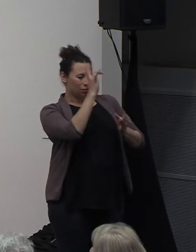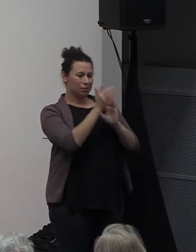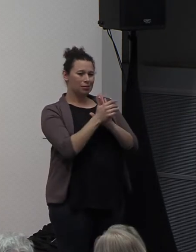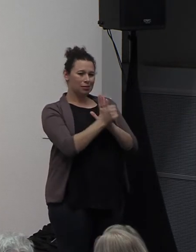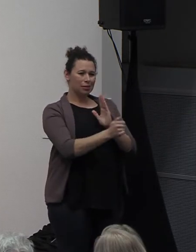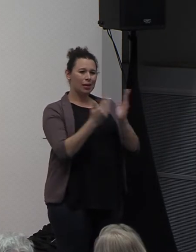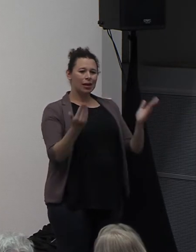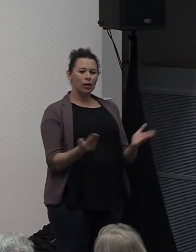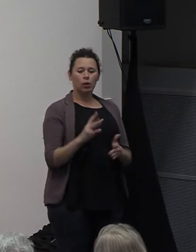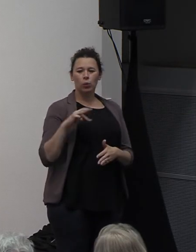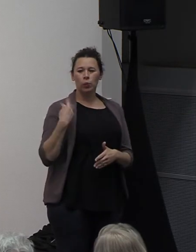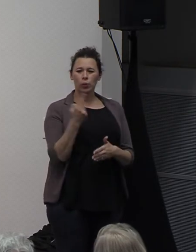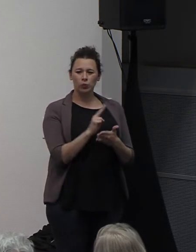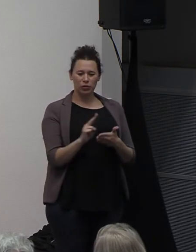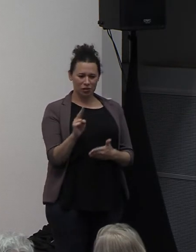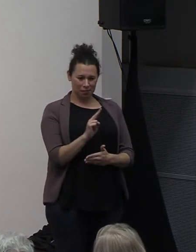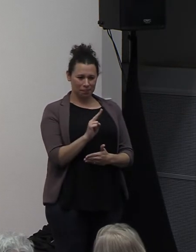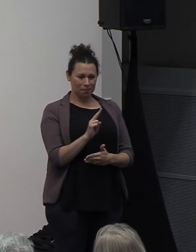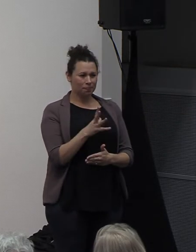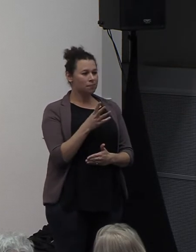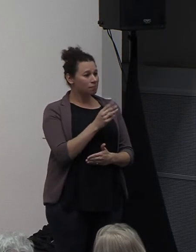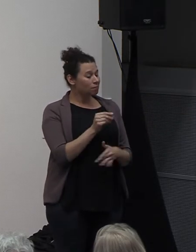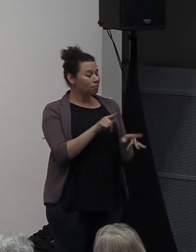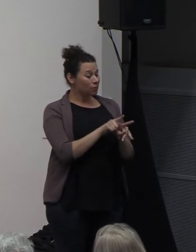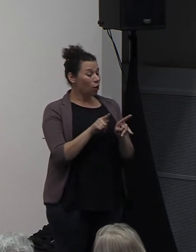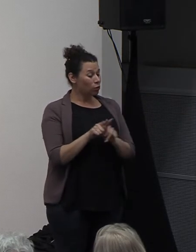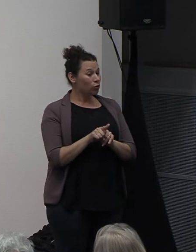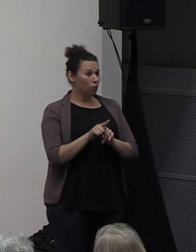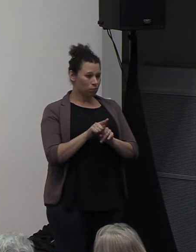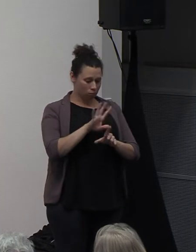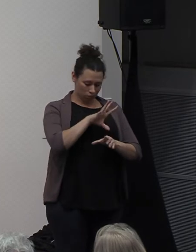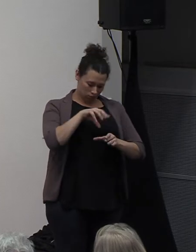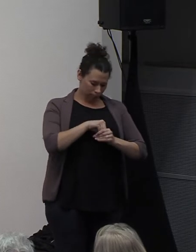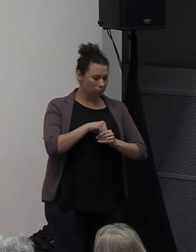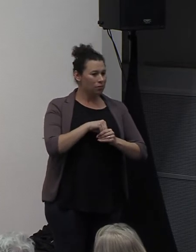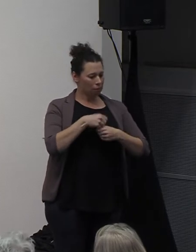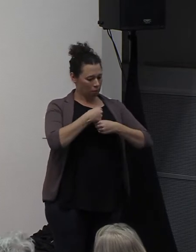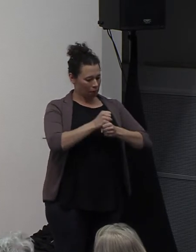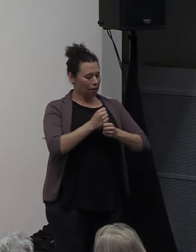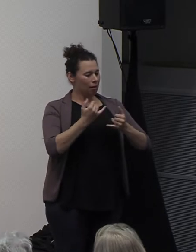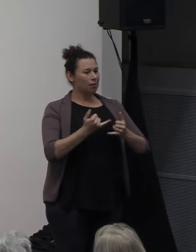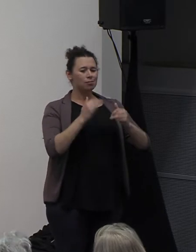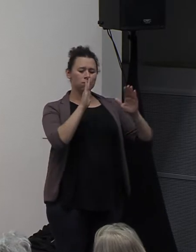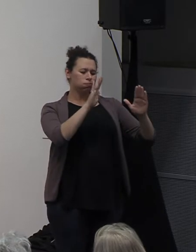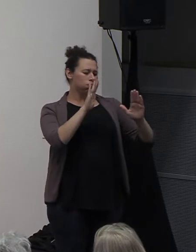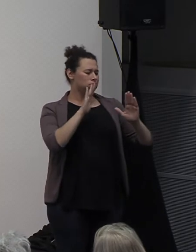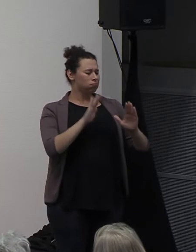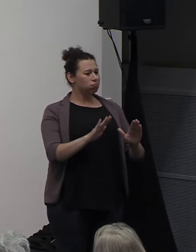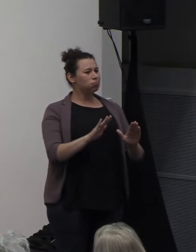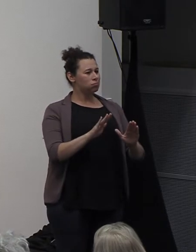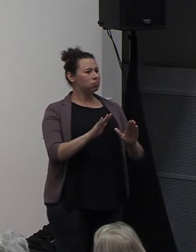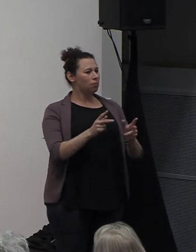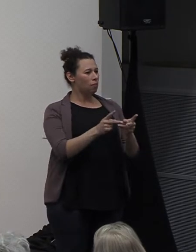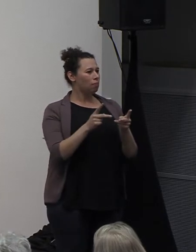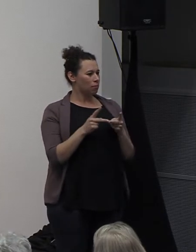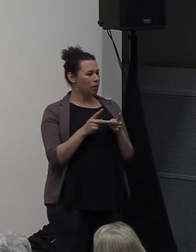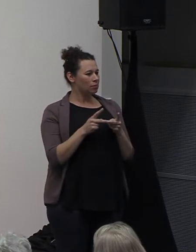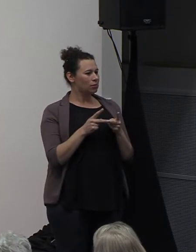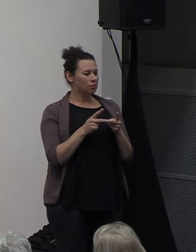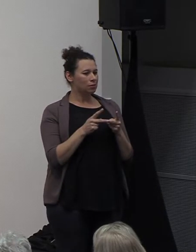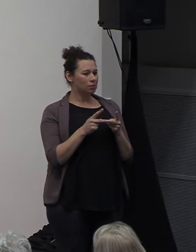to Washington University and played a considerable role in making it the outstanding institution that it is